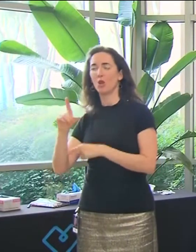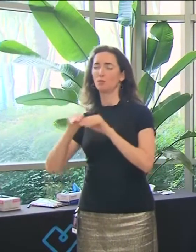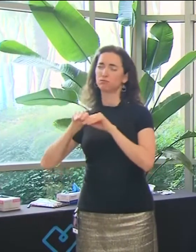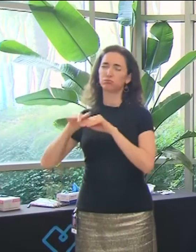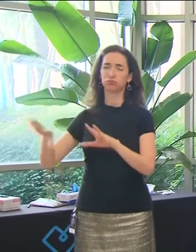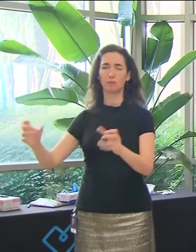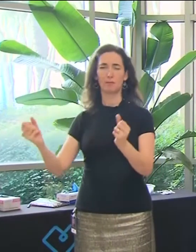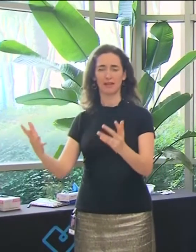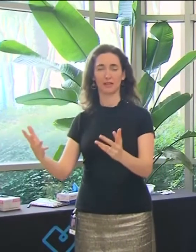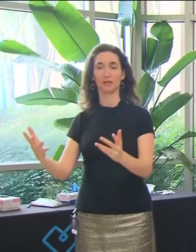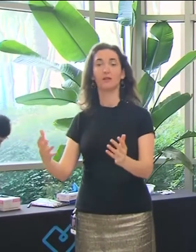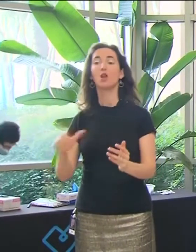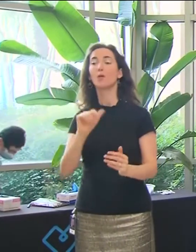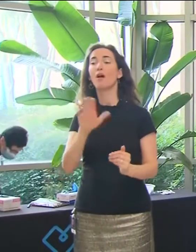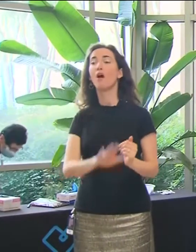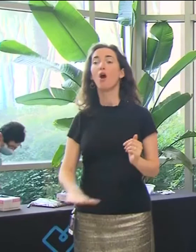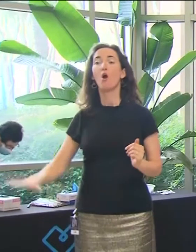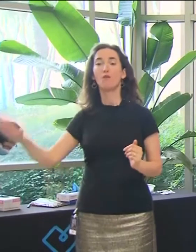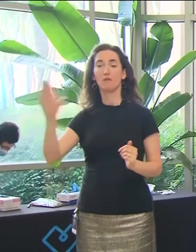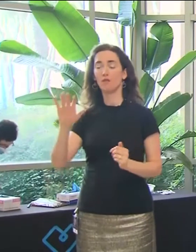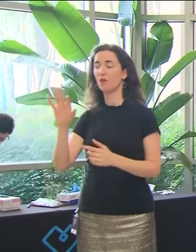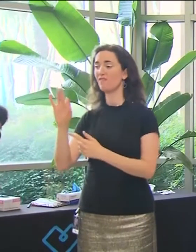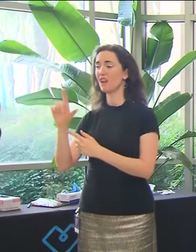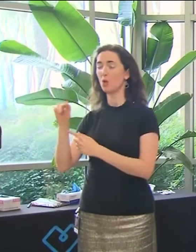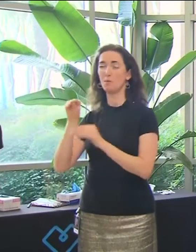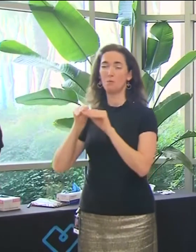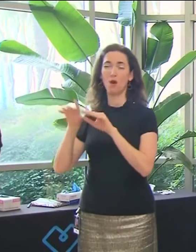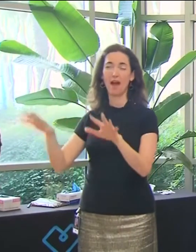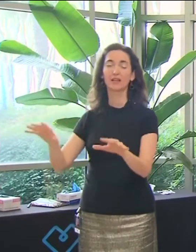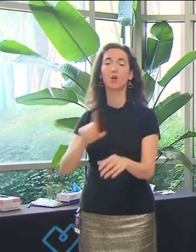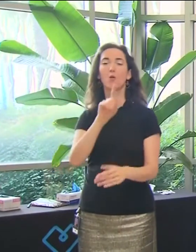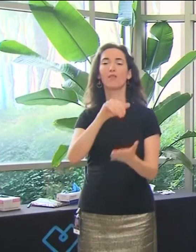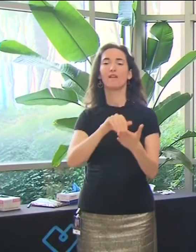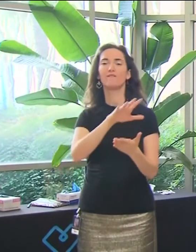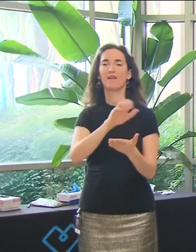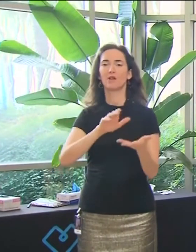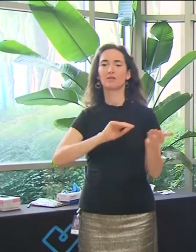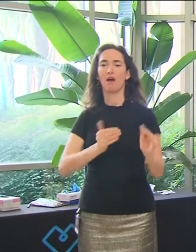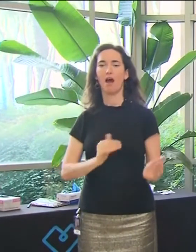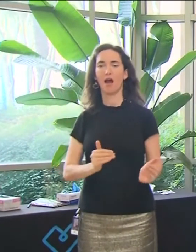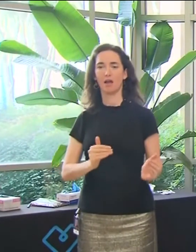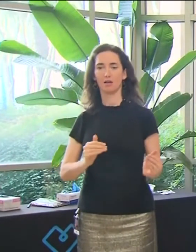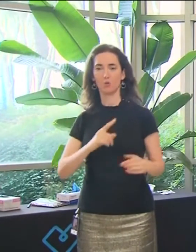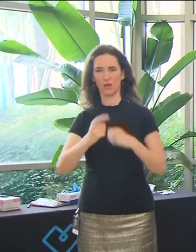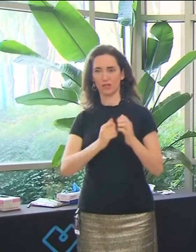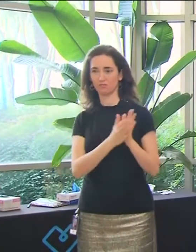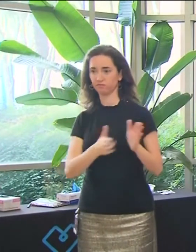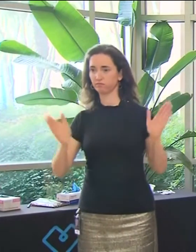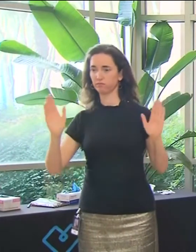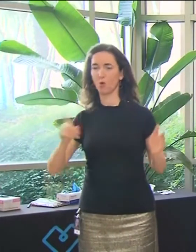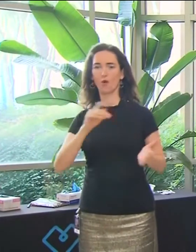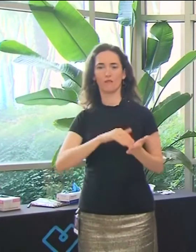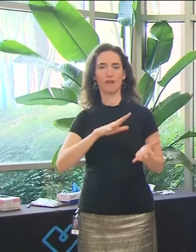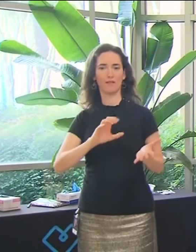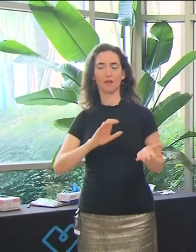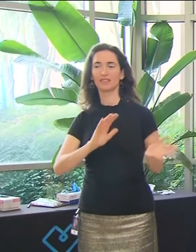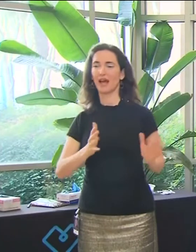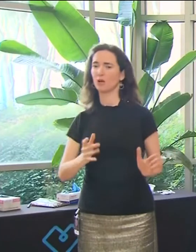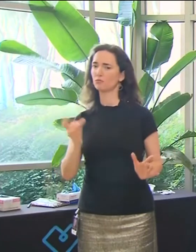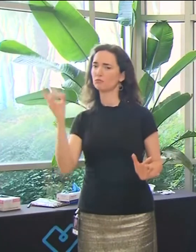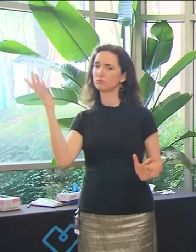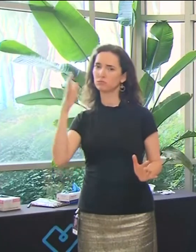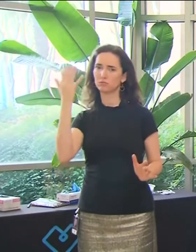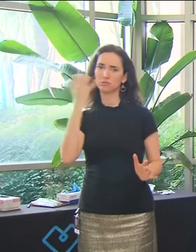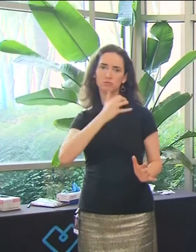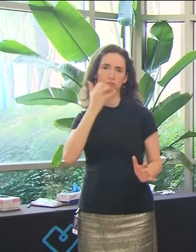1,500 people across our state died from the flu that year. And that's tragic. With respect